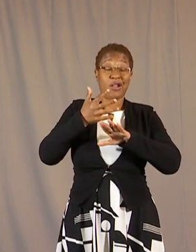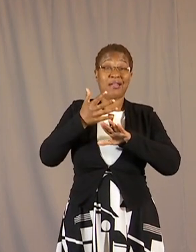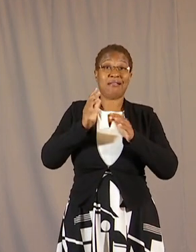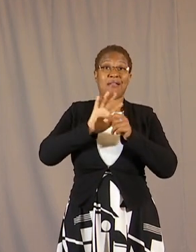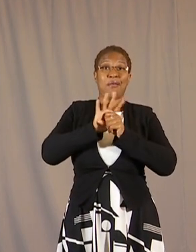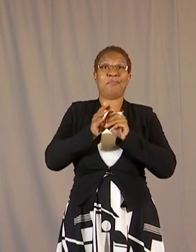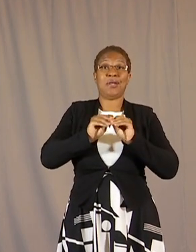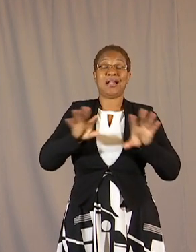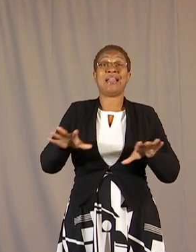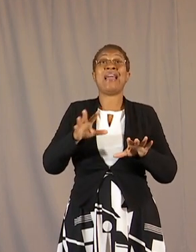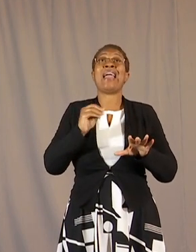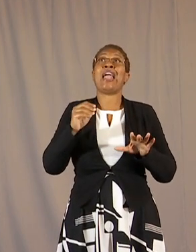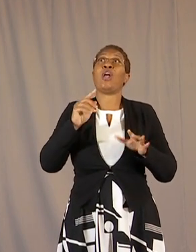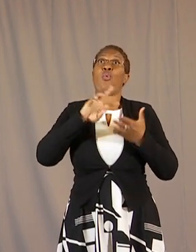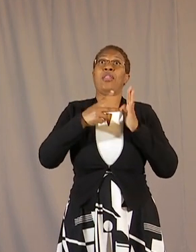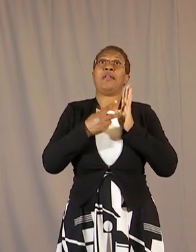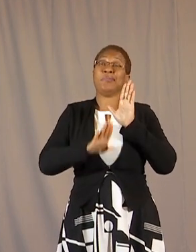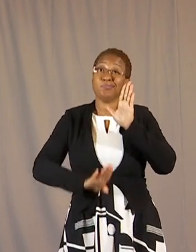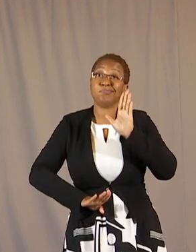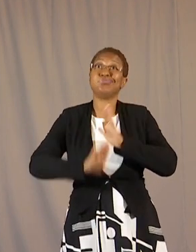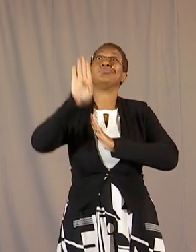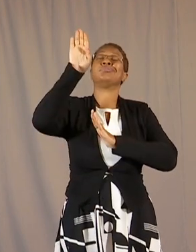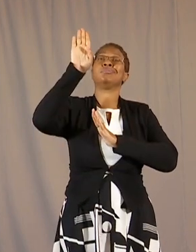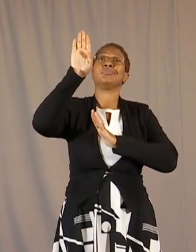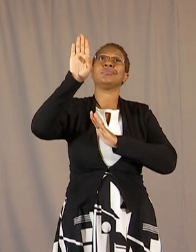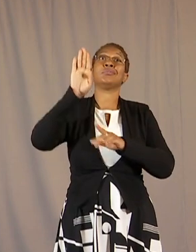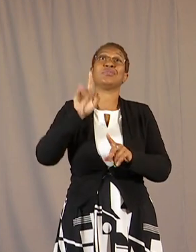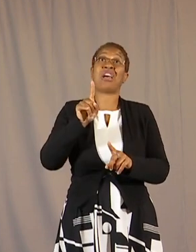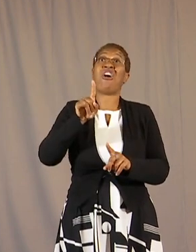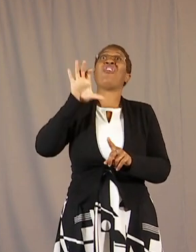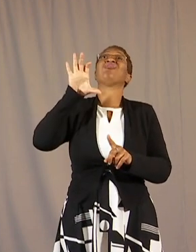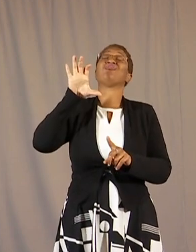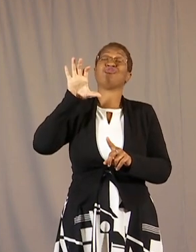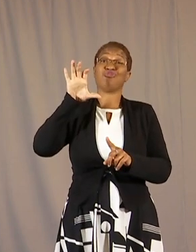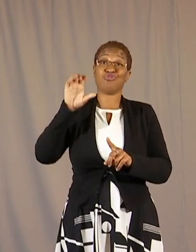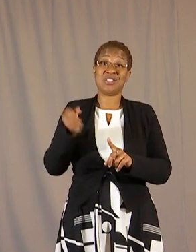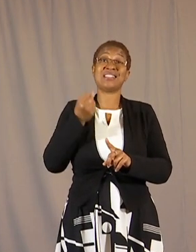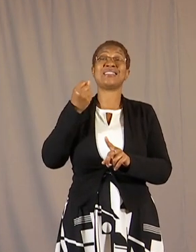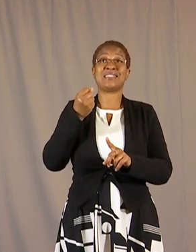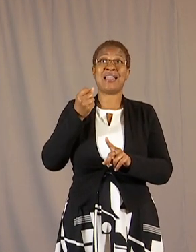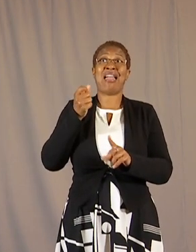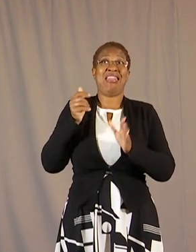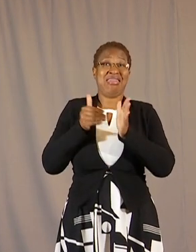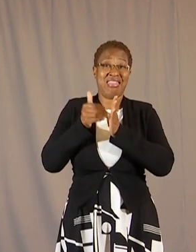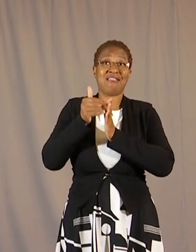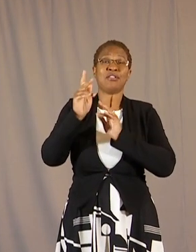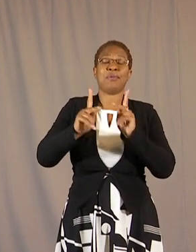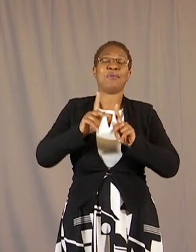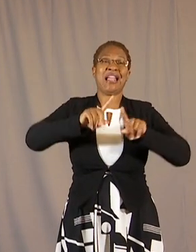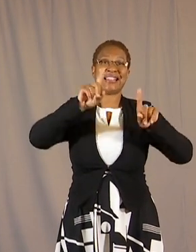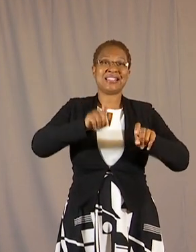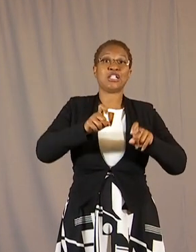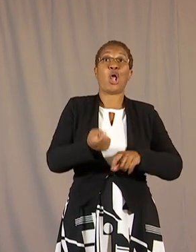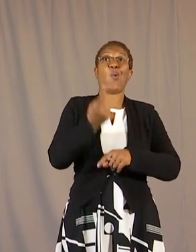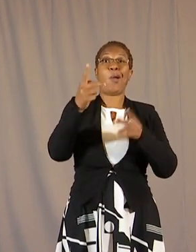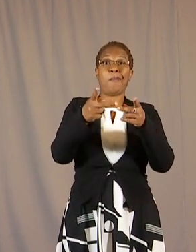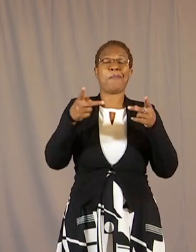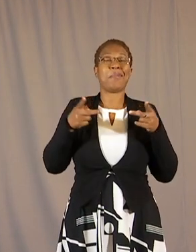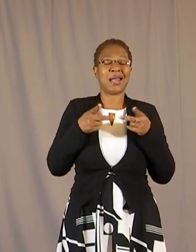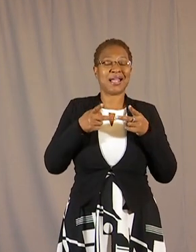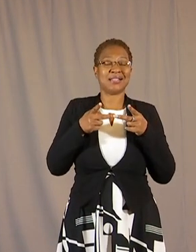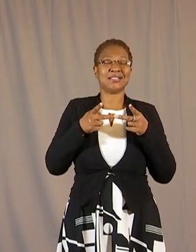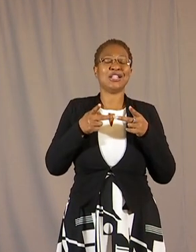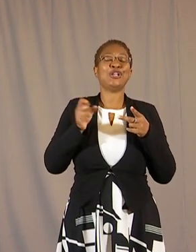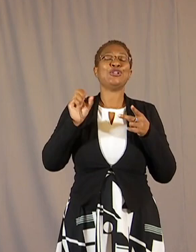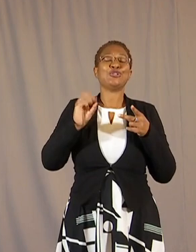certainly during surges, there were hundreds, if not thousands, of people getting tested at single sites. And having the opportunity to take the time